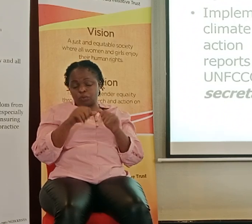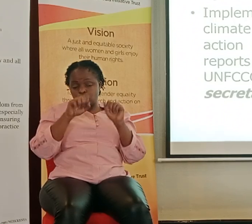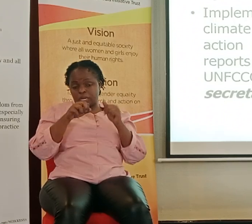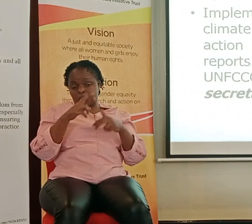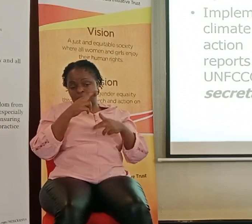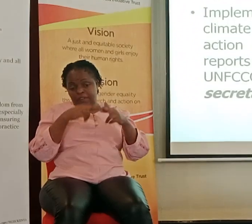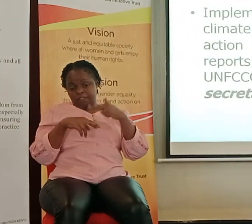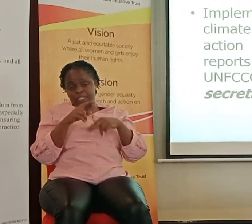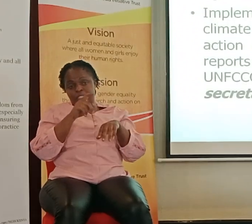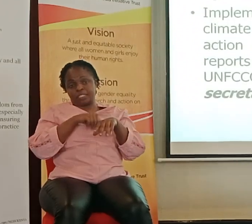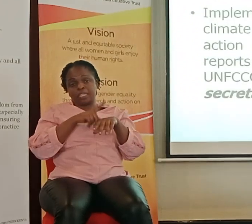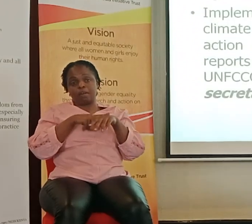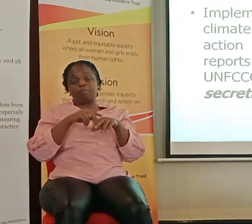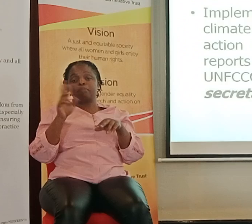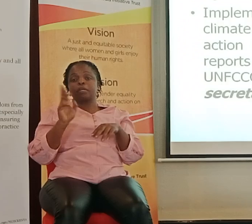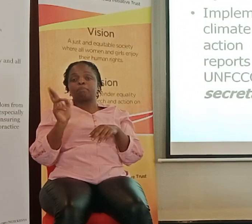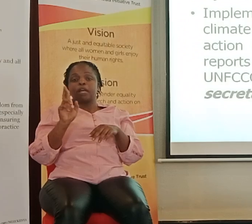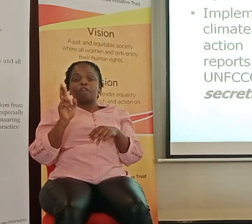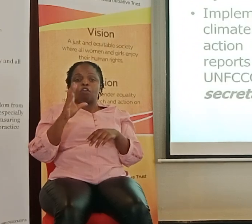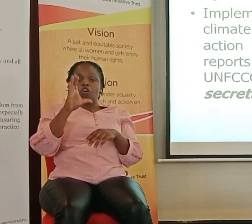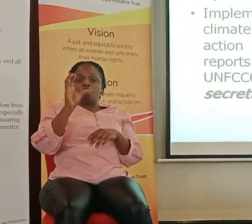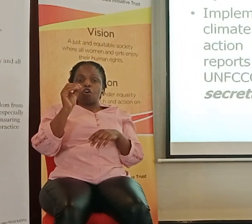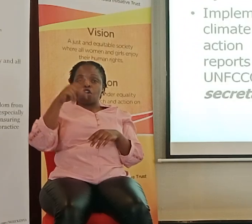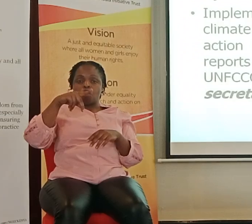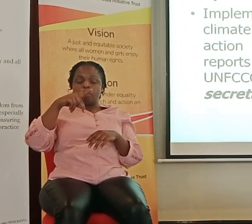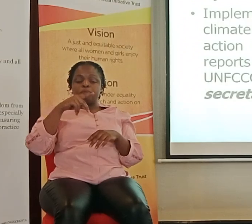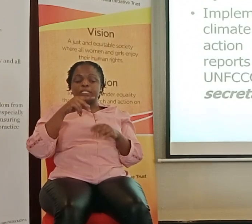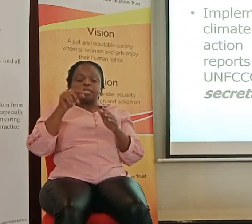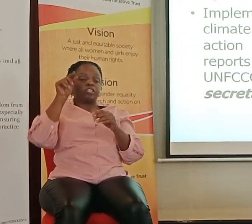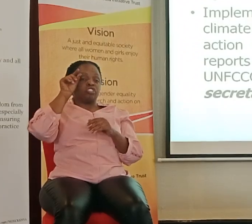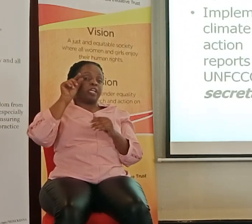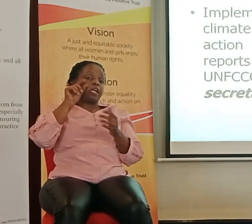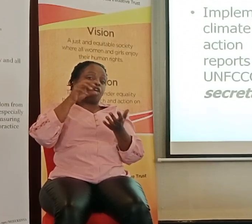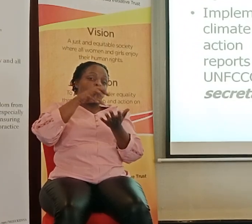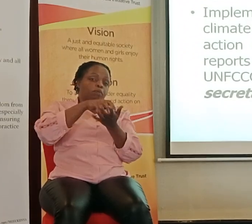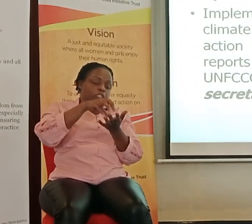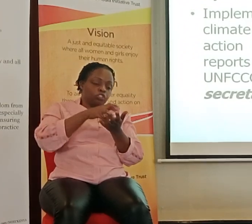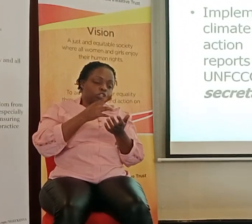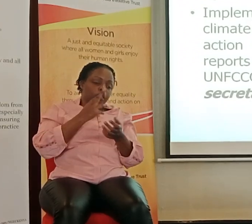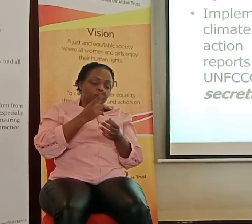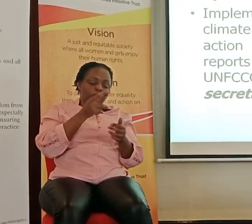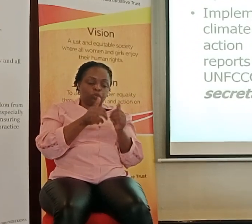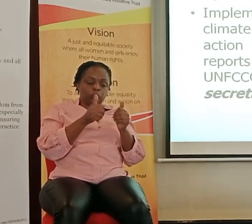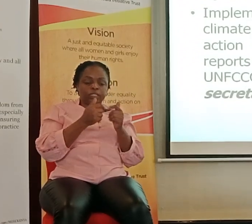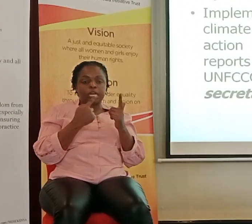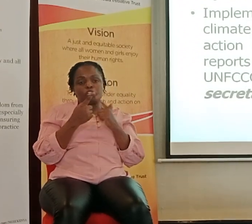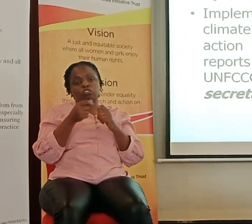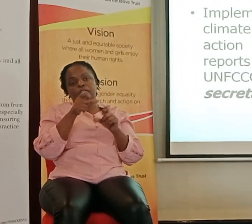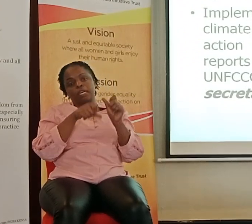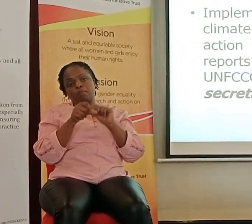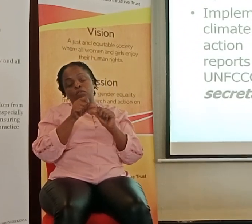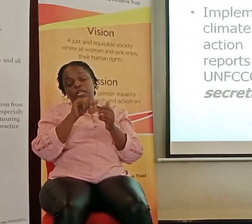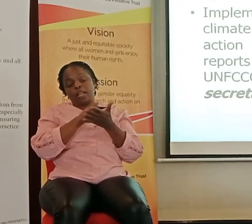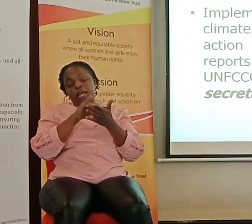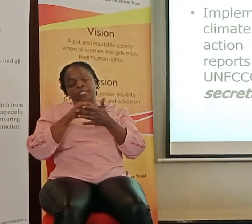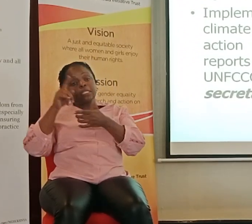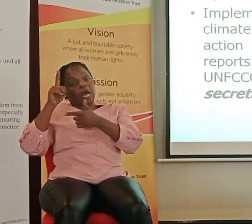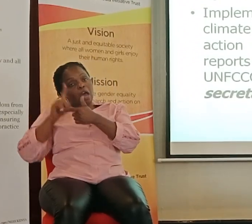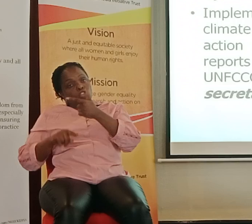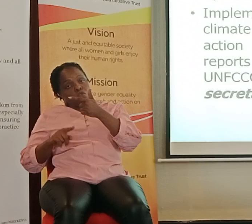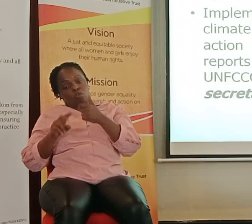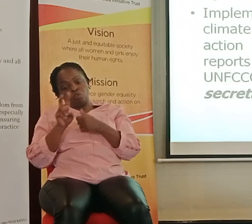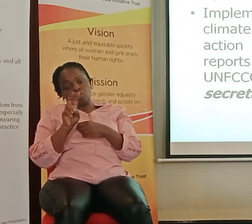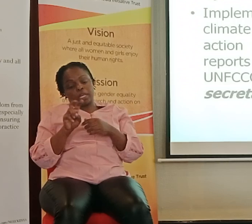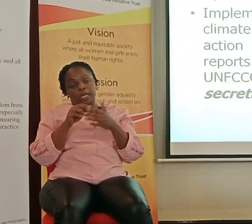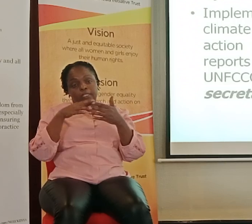we prepare for COP is the gender composition report that I mentioned about. It's annual. So looking at how we